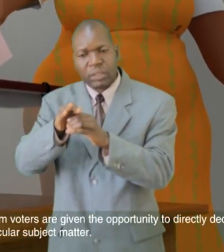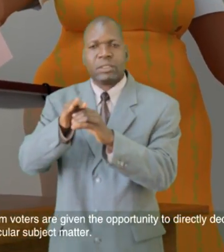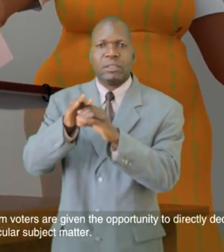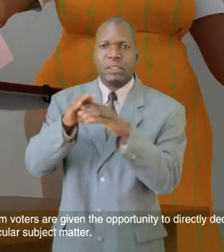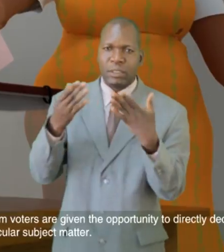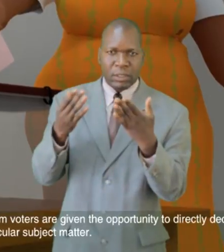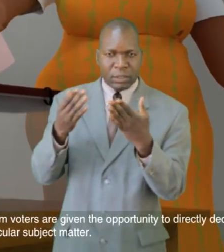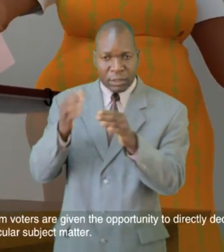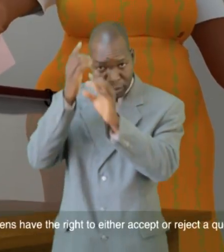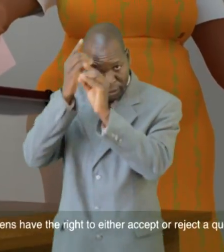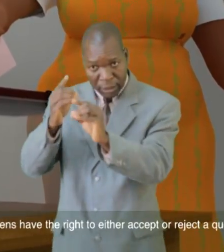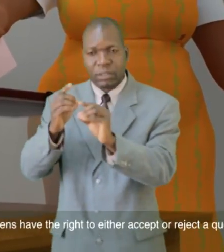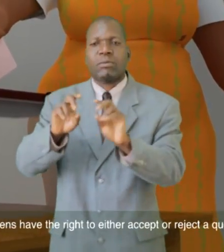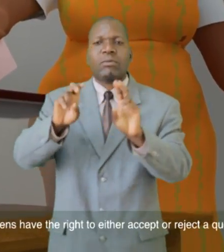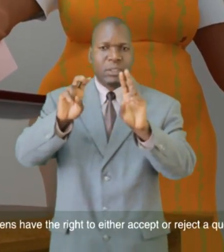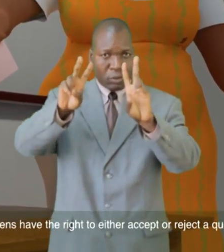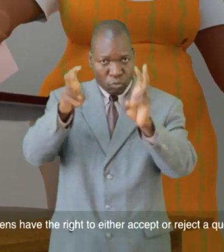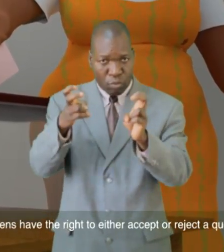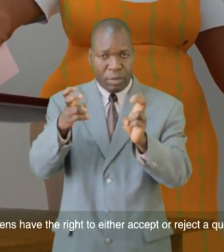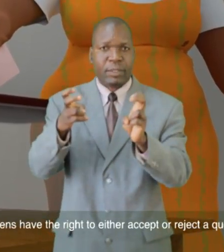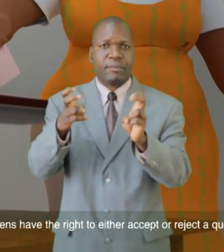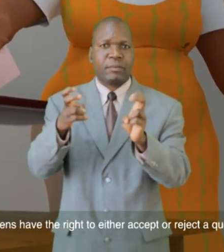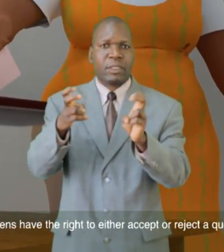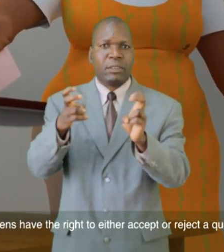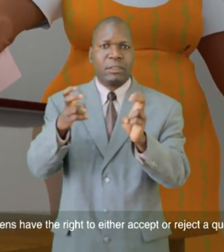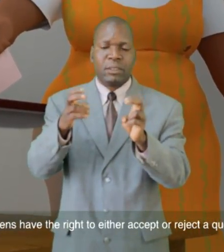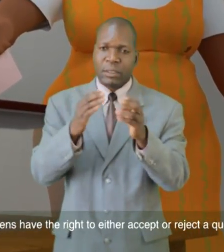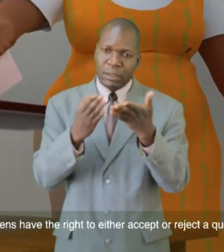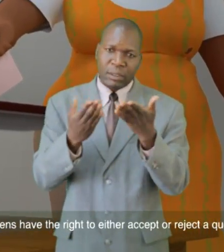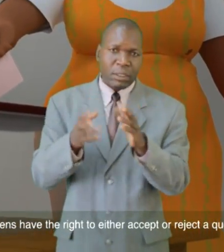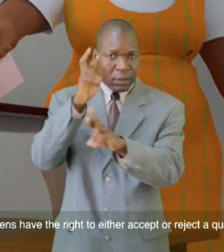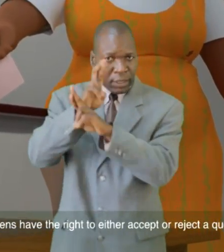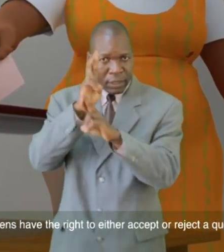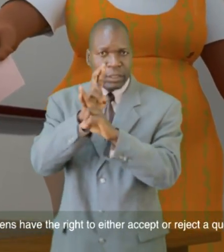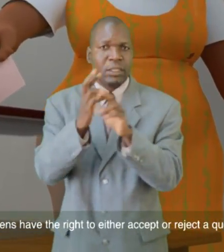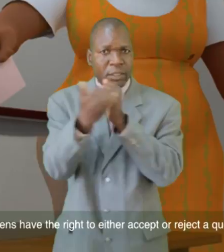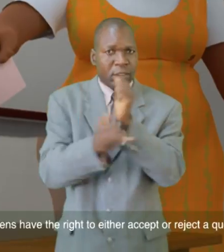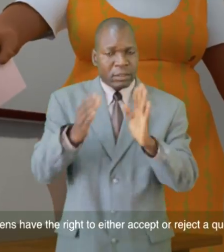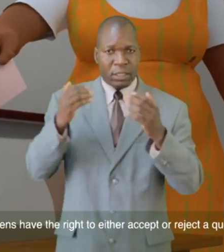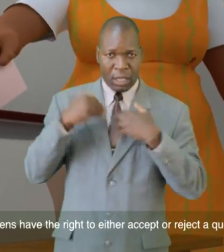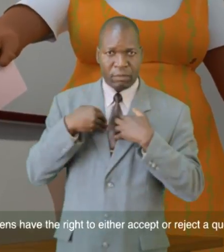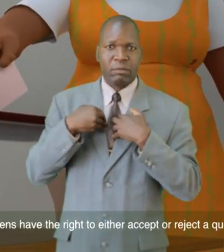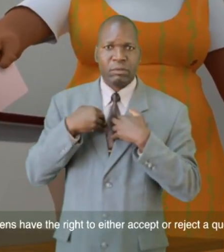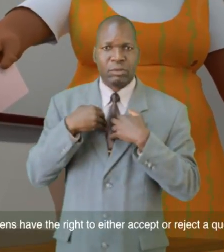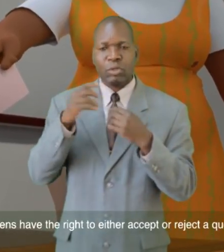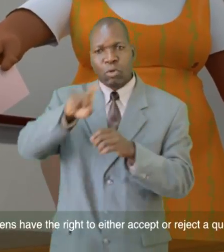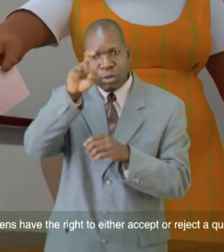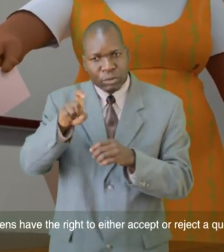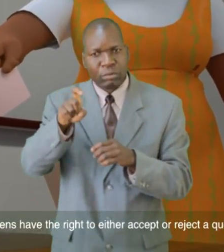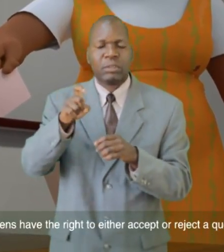matter. All eligible citizens have the right to either accept or reject a question posed.